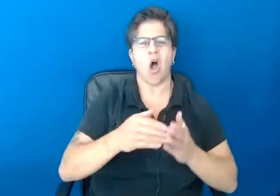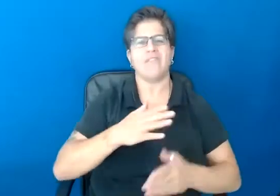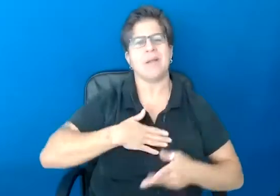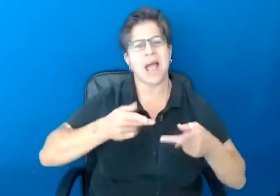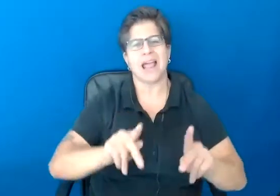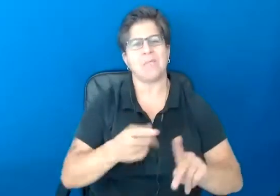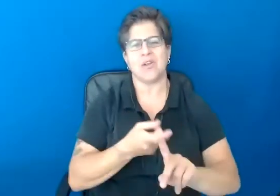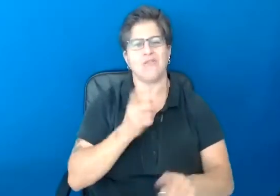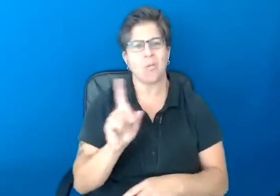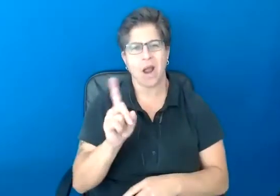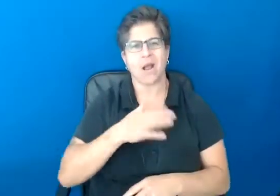go to,